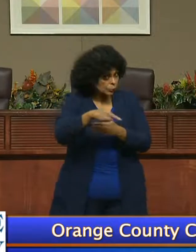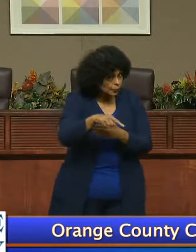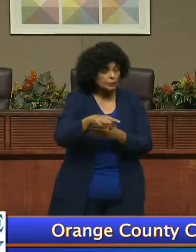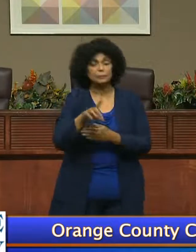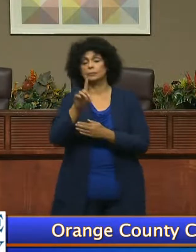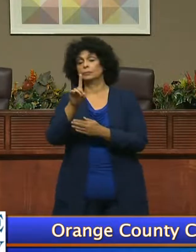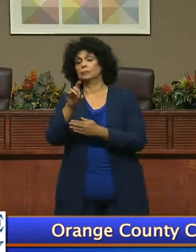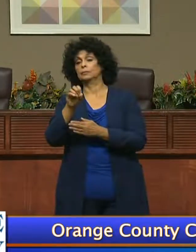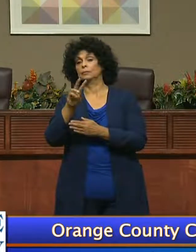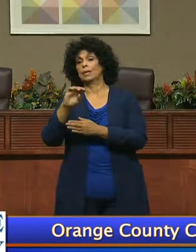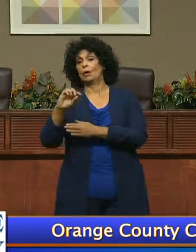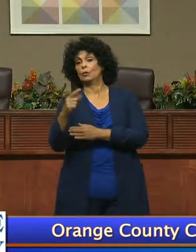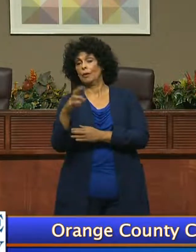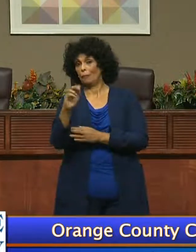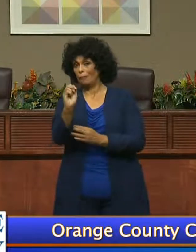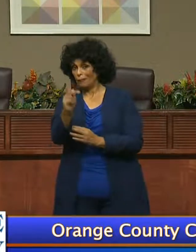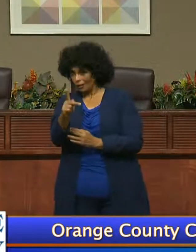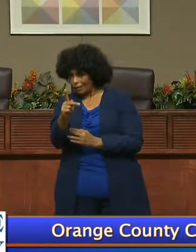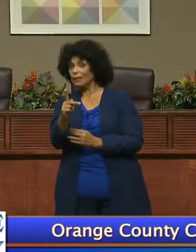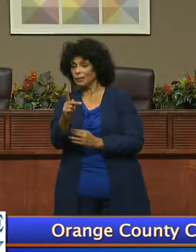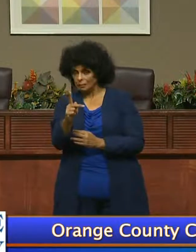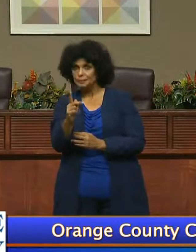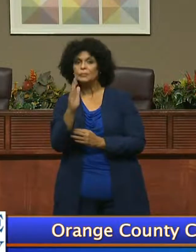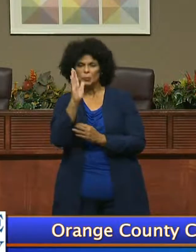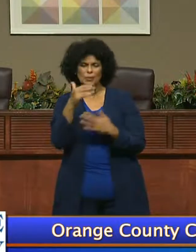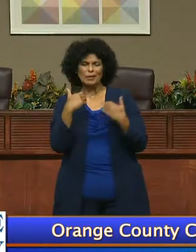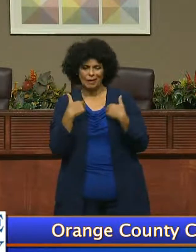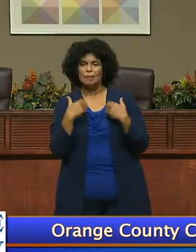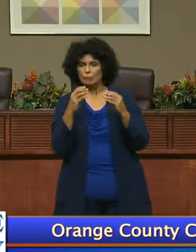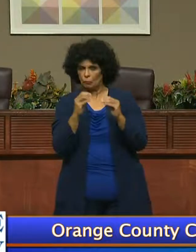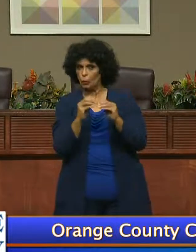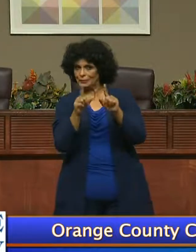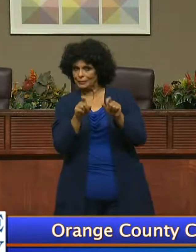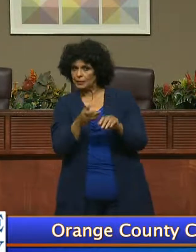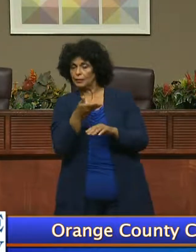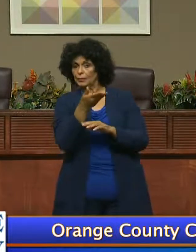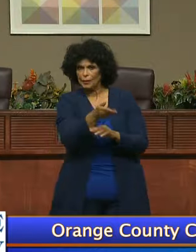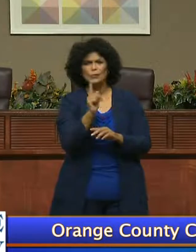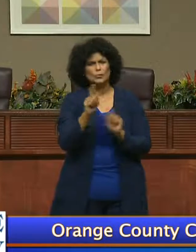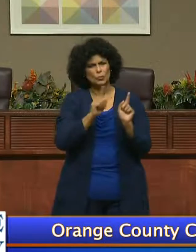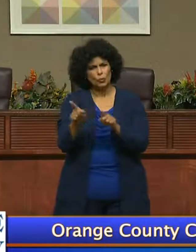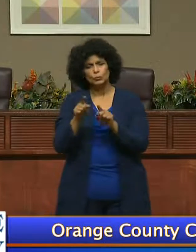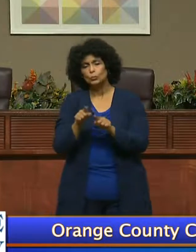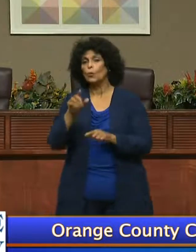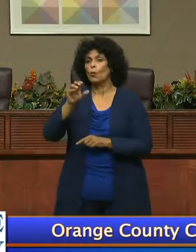and if you need additional details, you can go to our website at